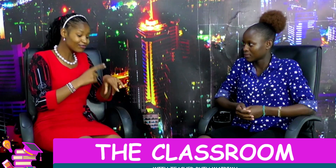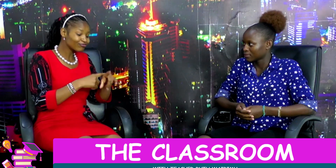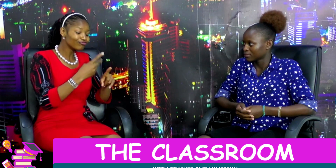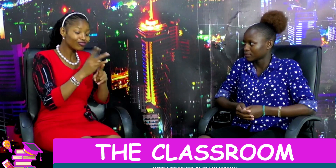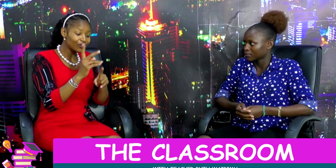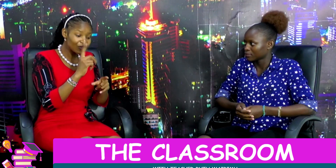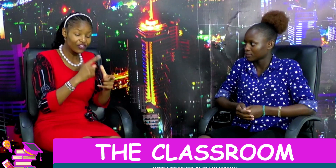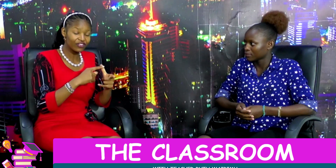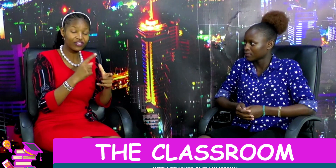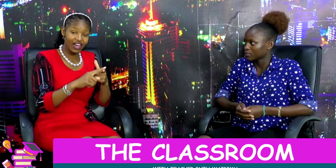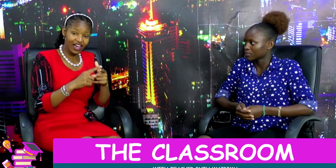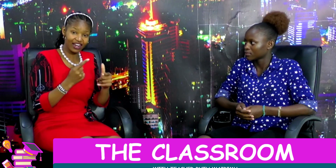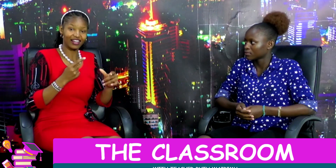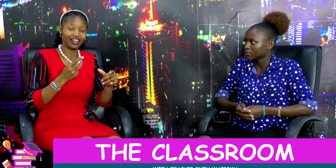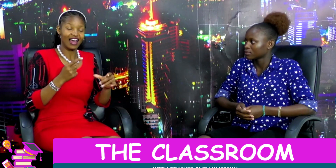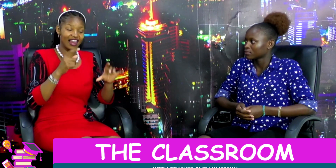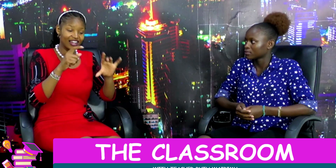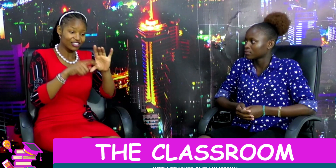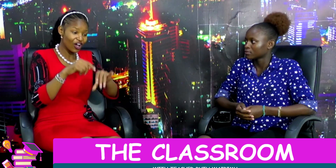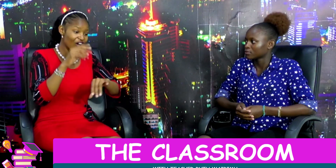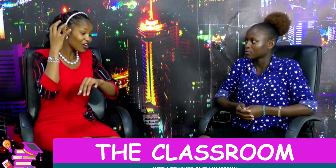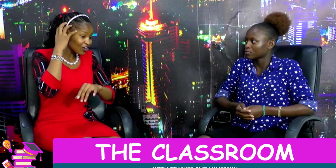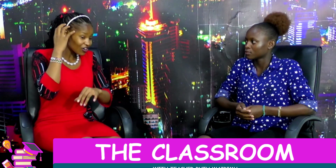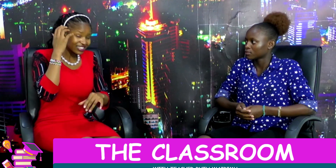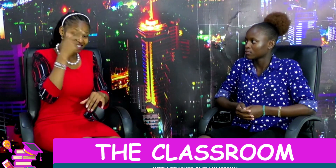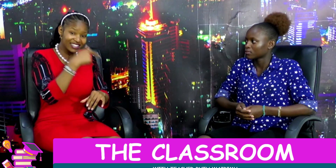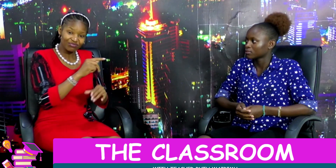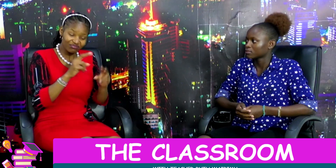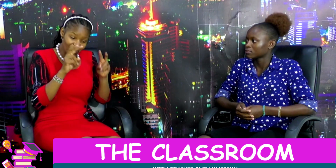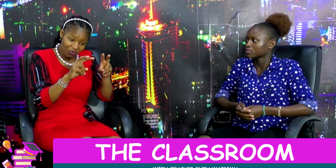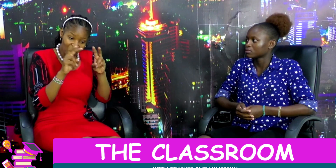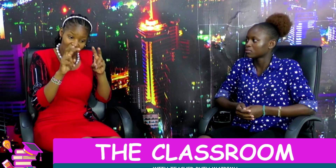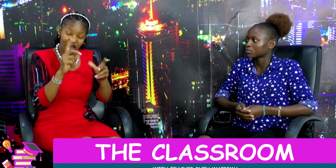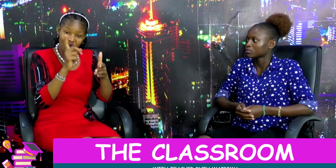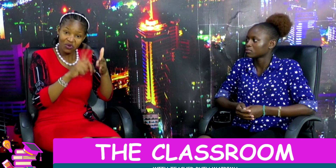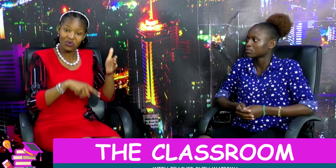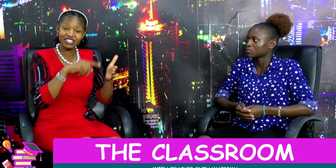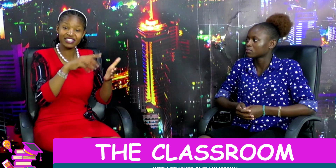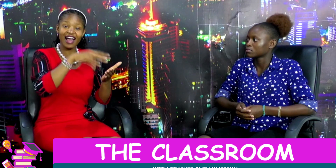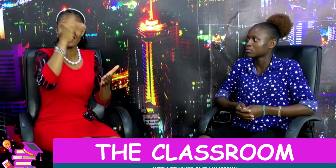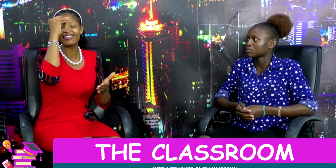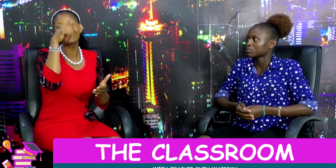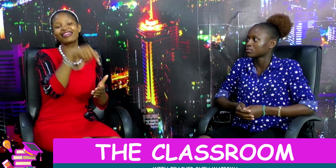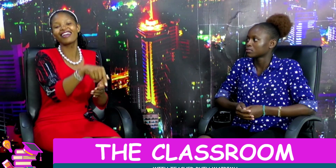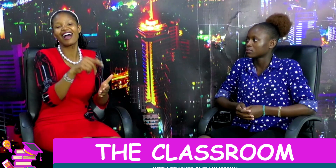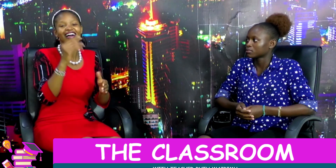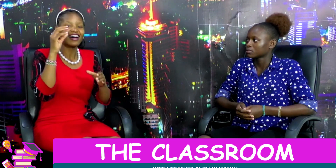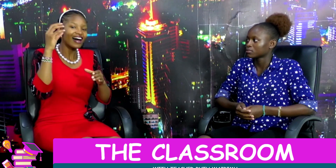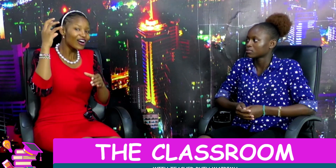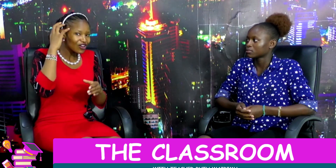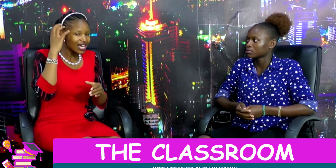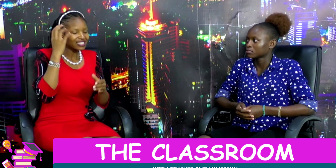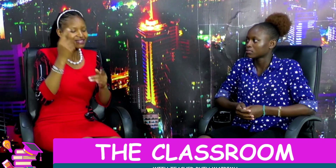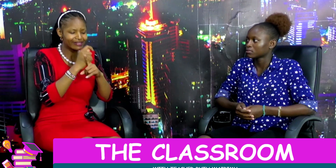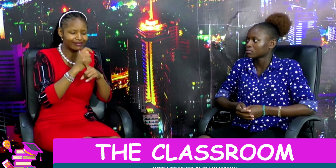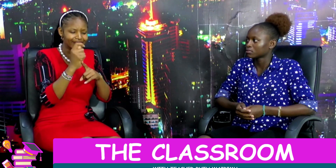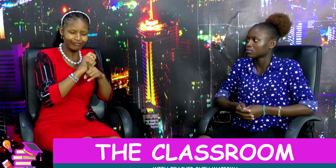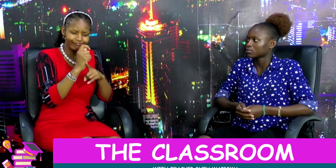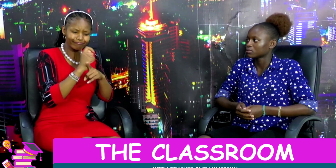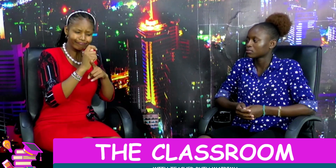proud person and she's proud of herself because she even has a business going. And you can say she's even ready to join college and she